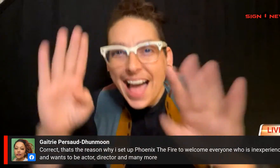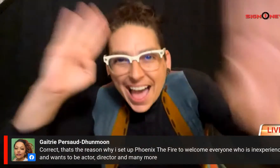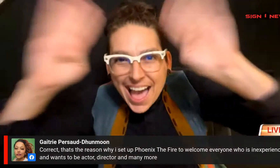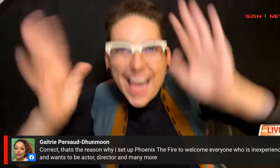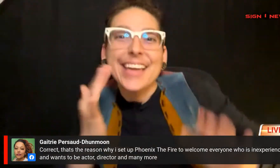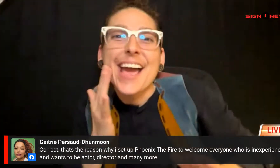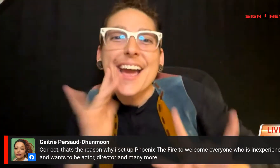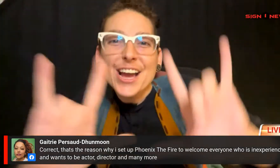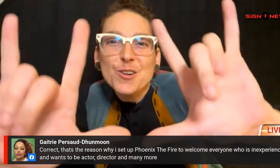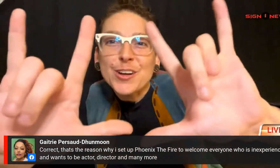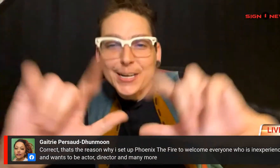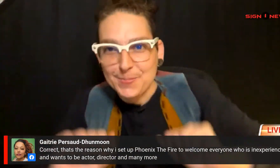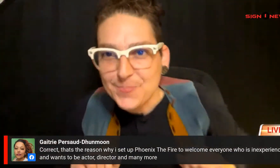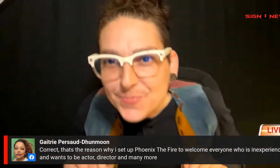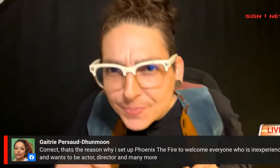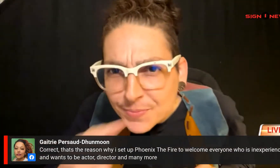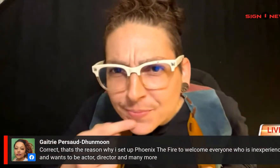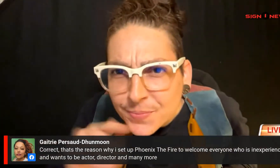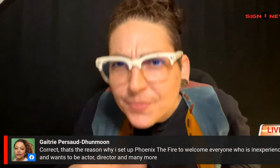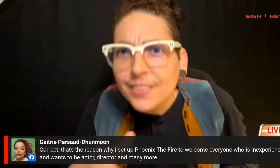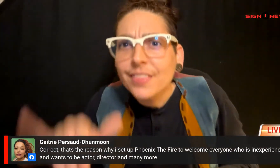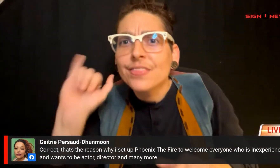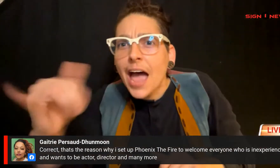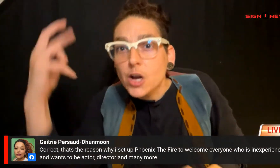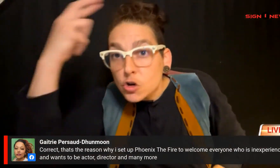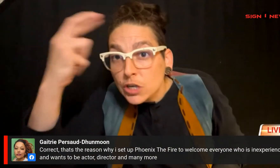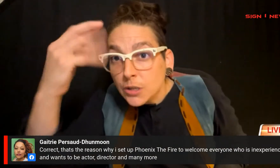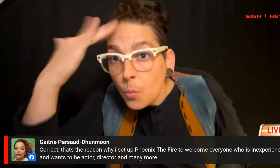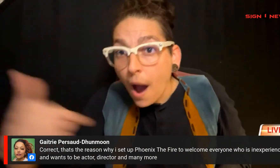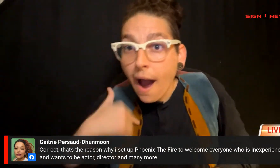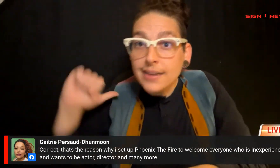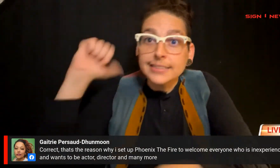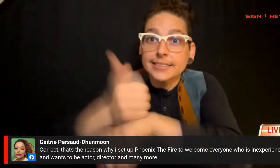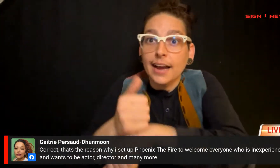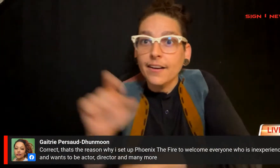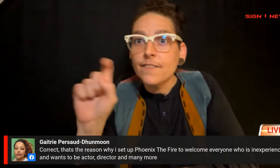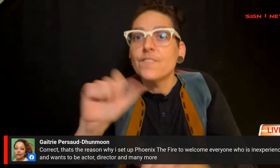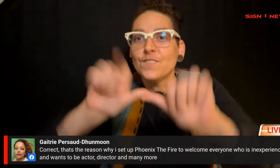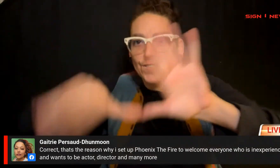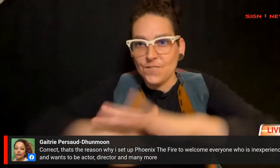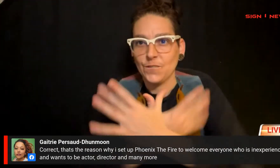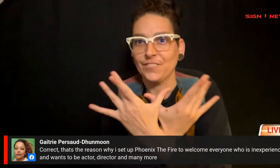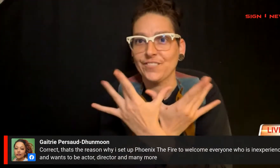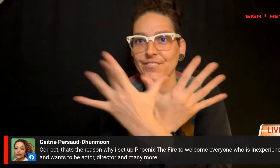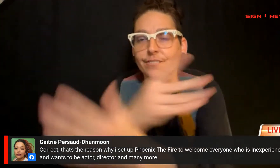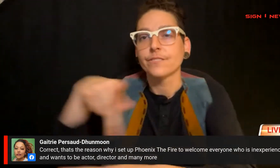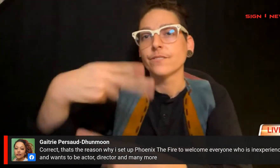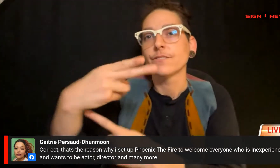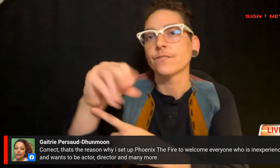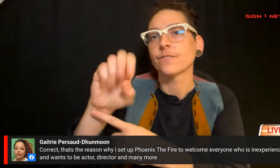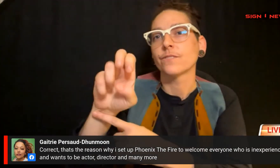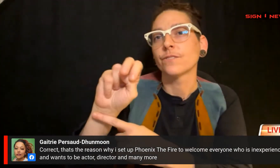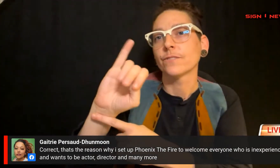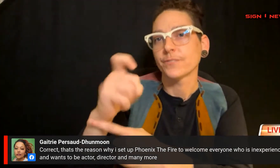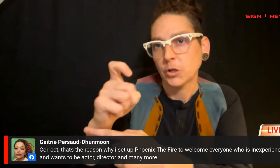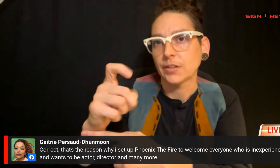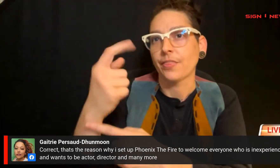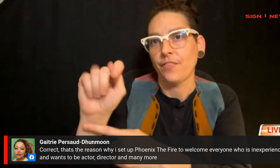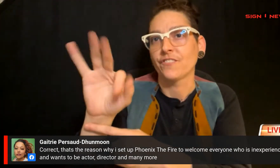And there's Gaytree. Hi, Gaytree. How are you? That's the reason I set up Phoenix Afire, to welcome